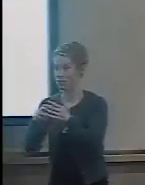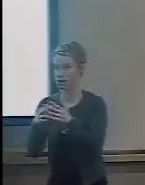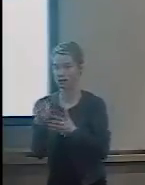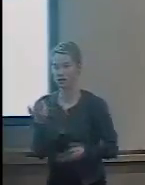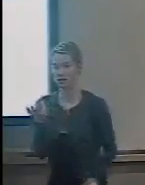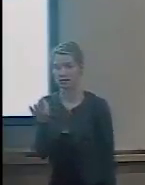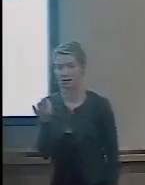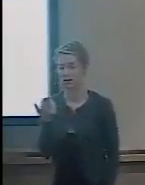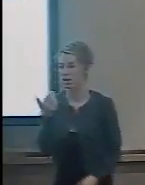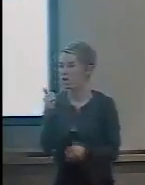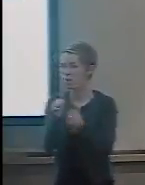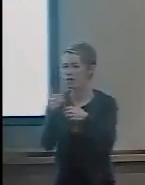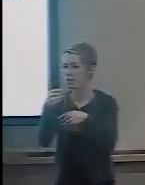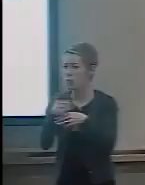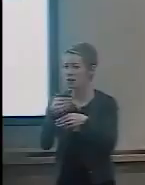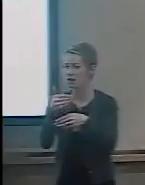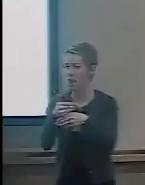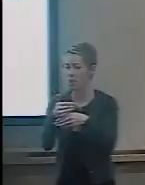in Windows